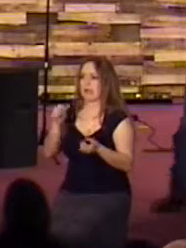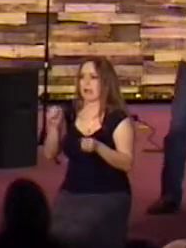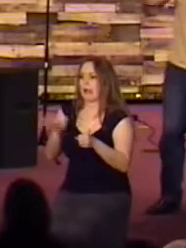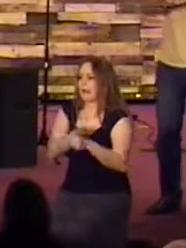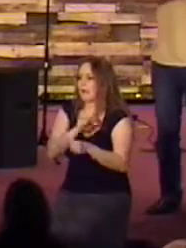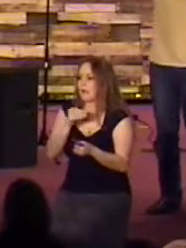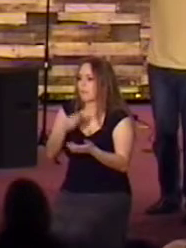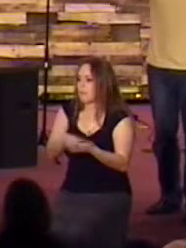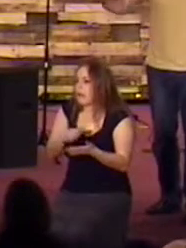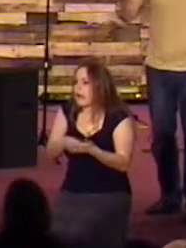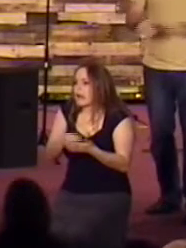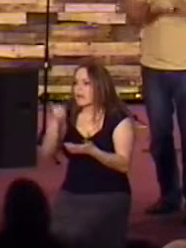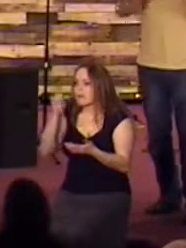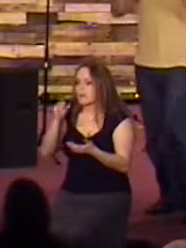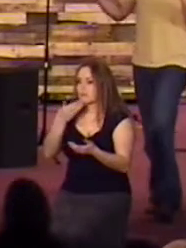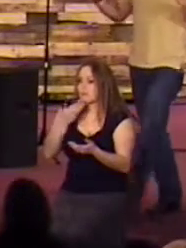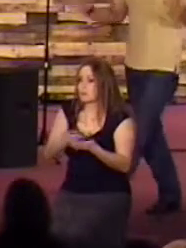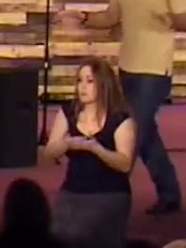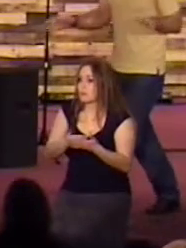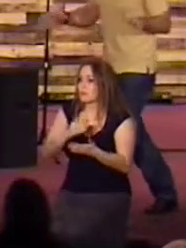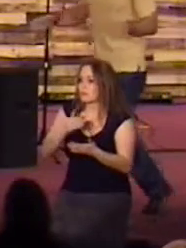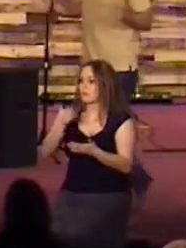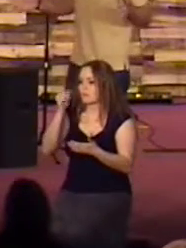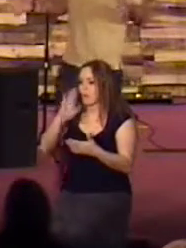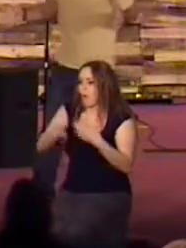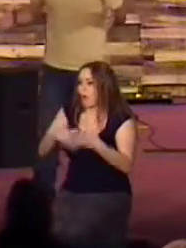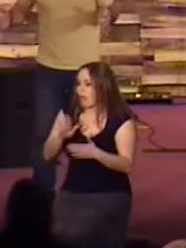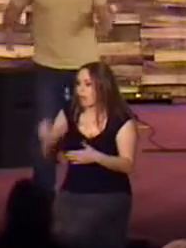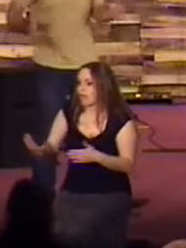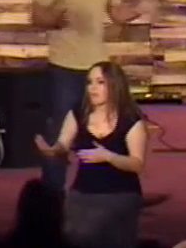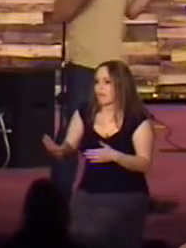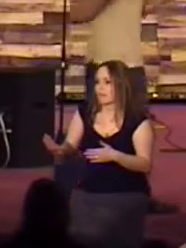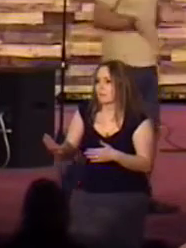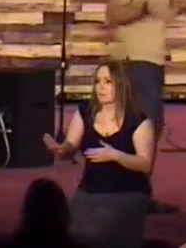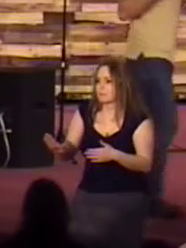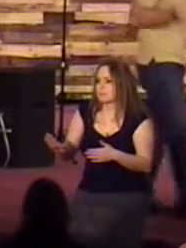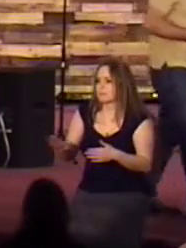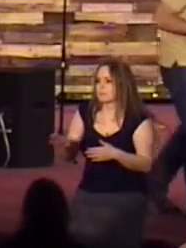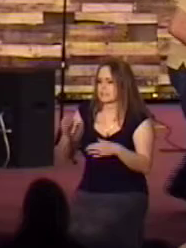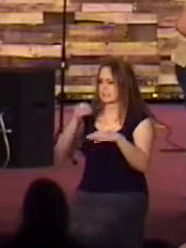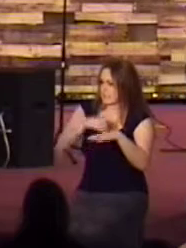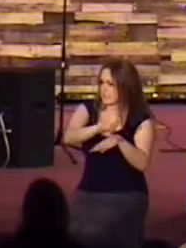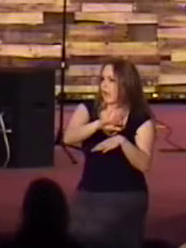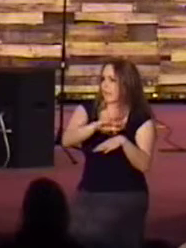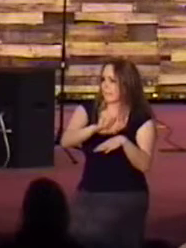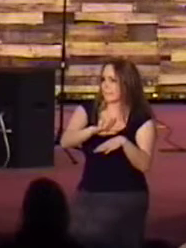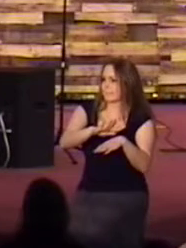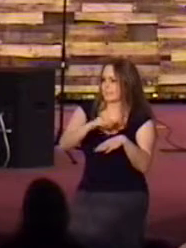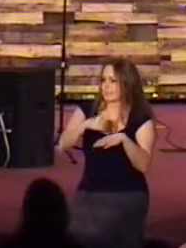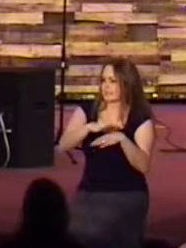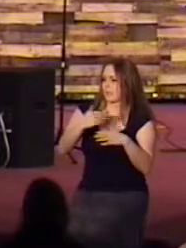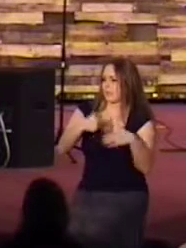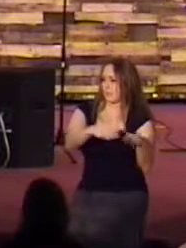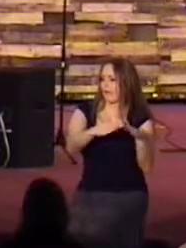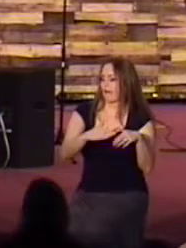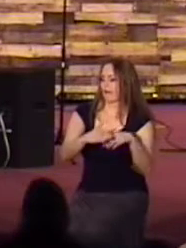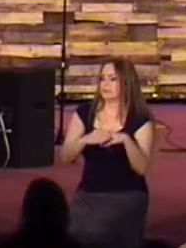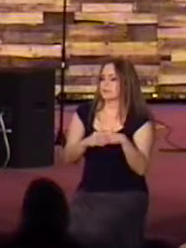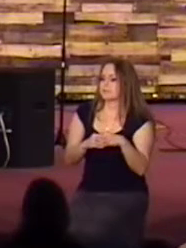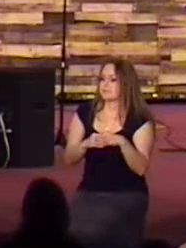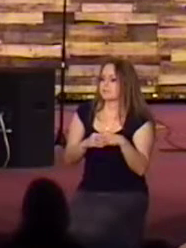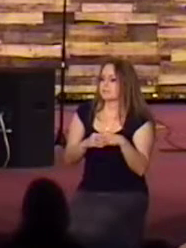send them home and let them go? Then you could have the downtime you wanted. Jesus, this is the perfect moment to say, we're closed.